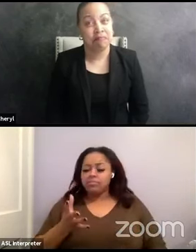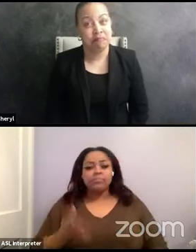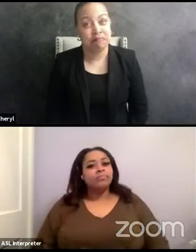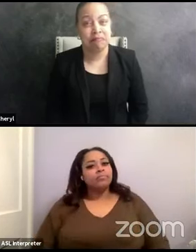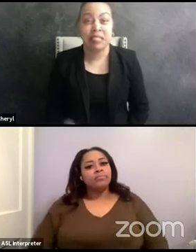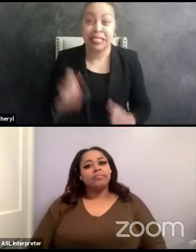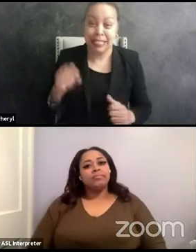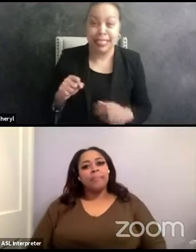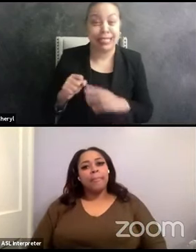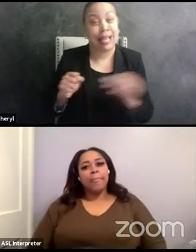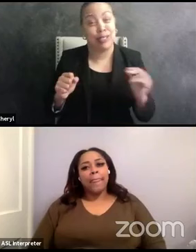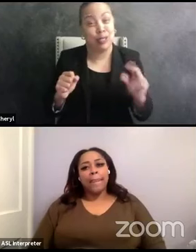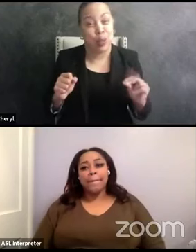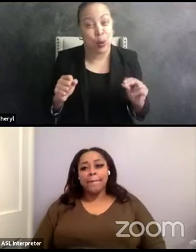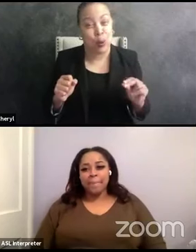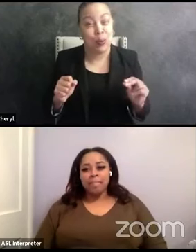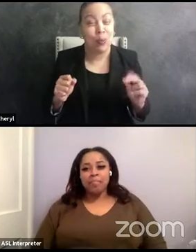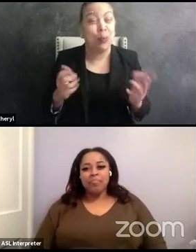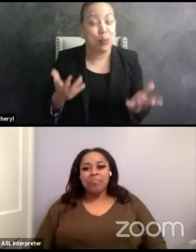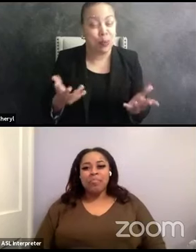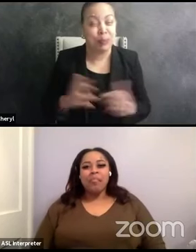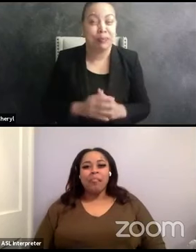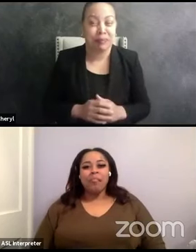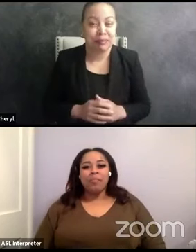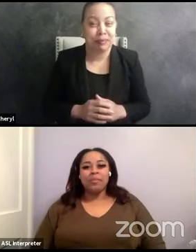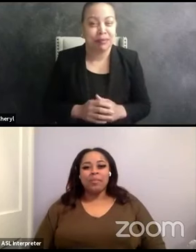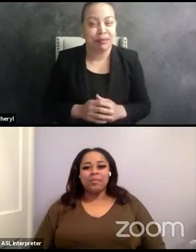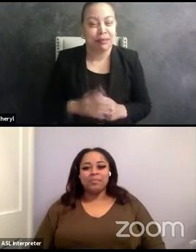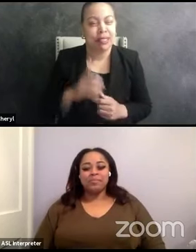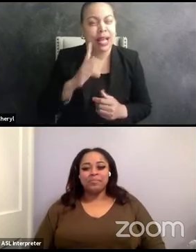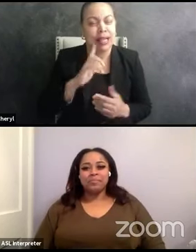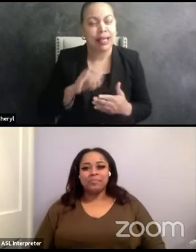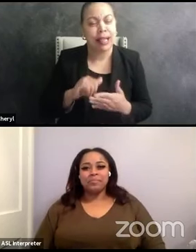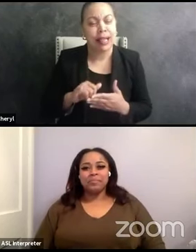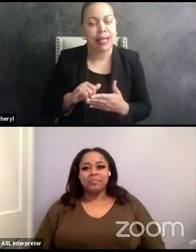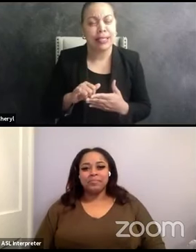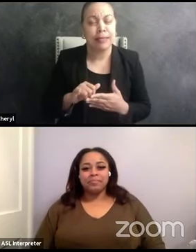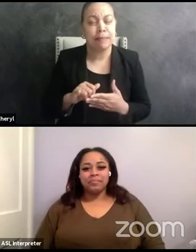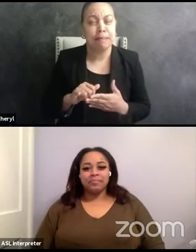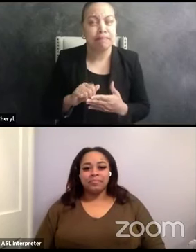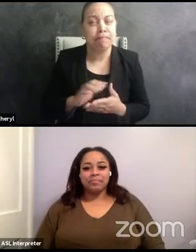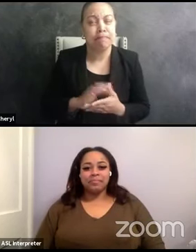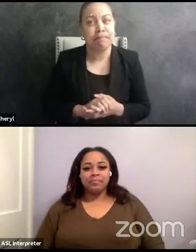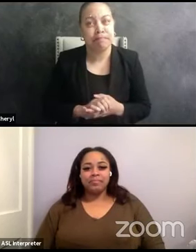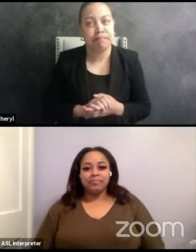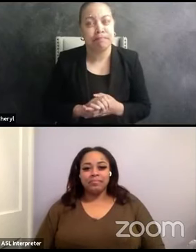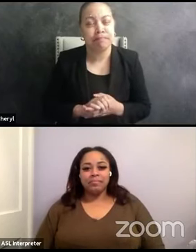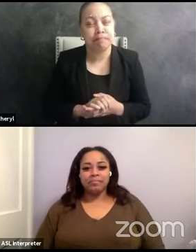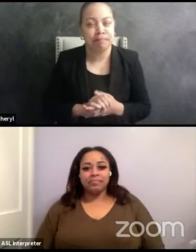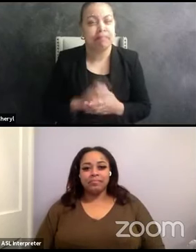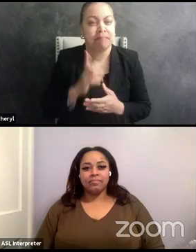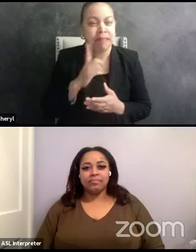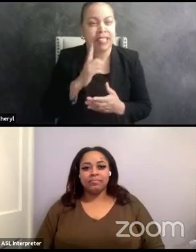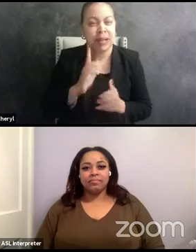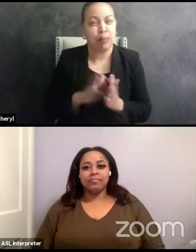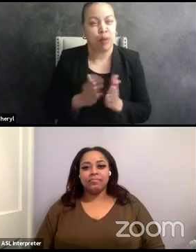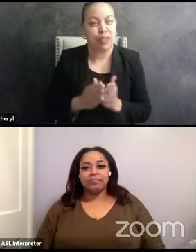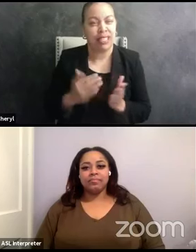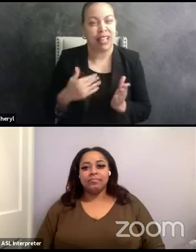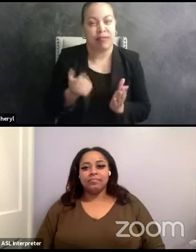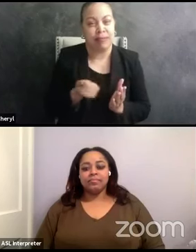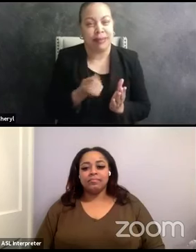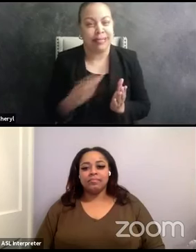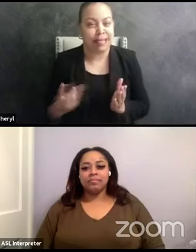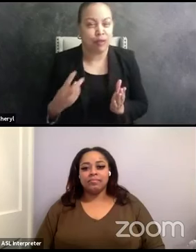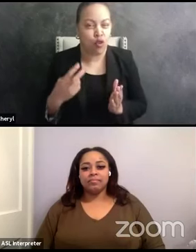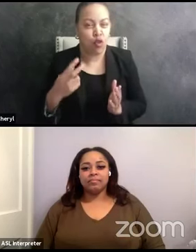Yes and no. I think that um, I think that books can serve many purposes.